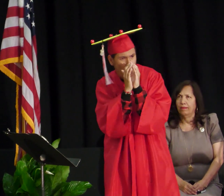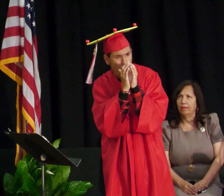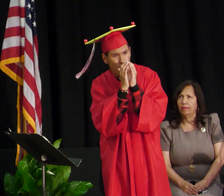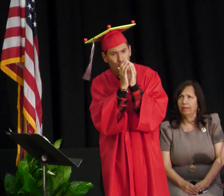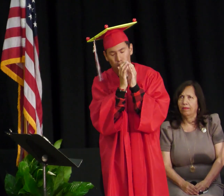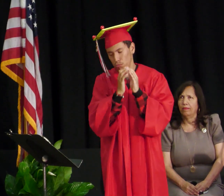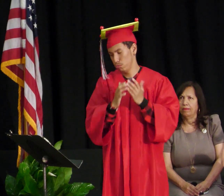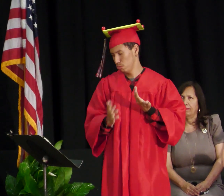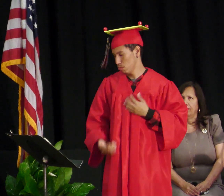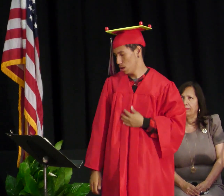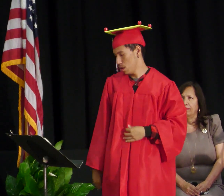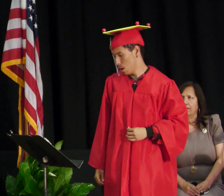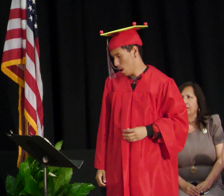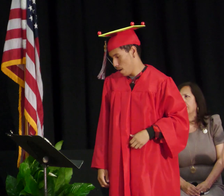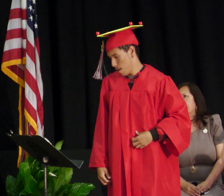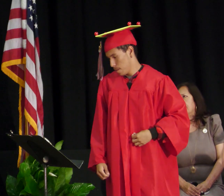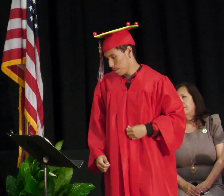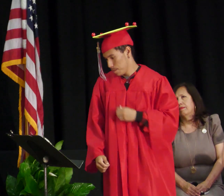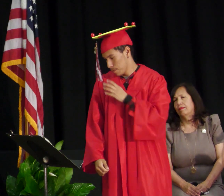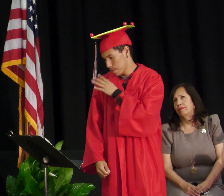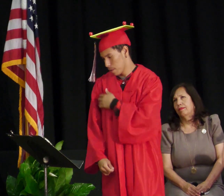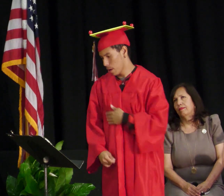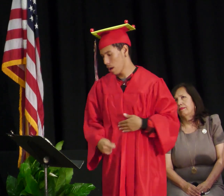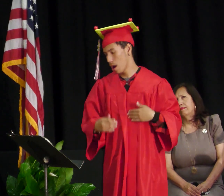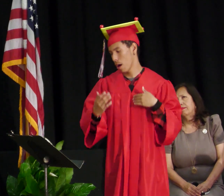I thought that the world was a small place.